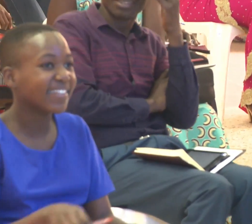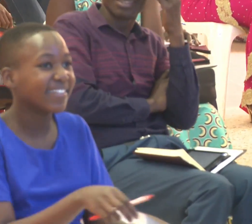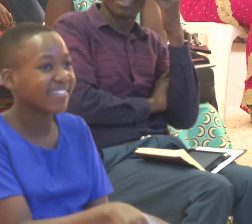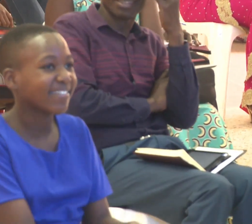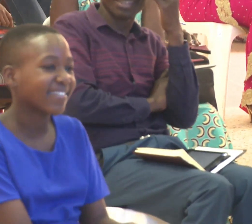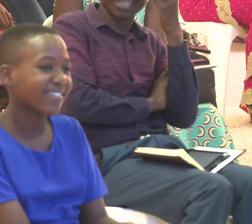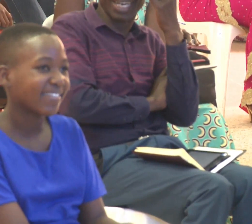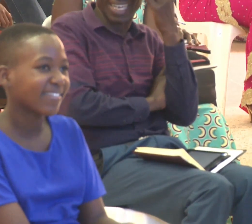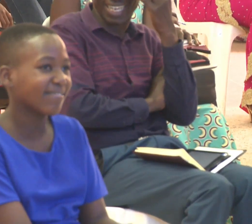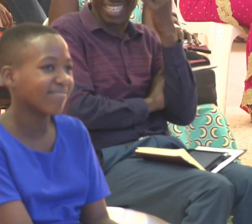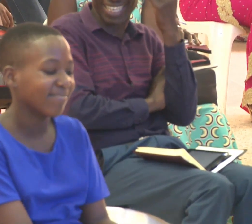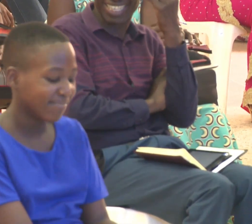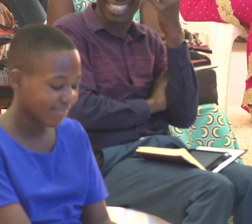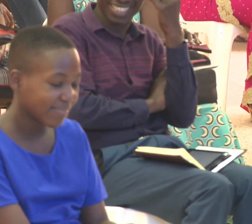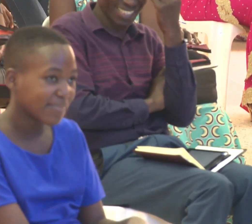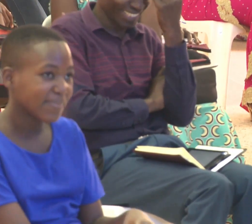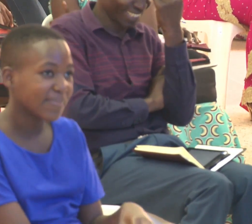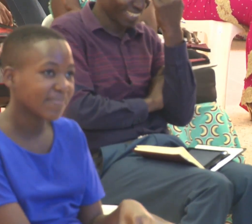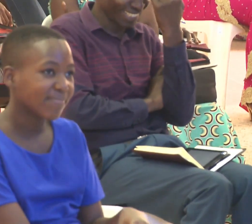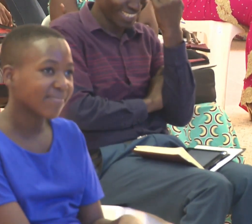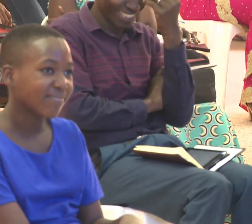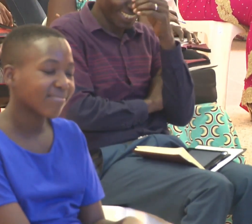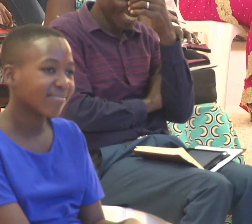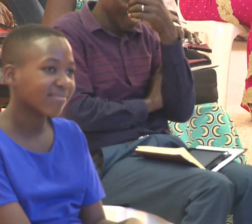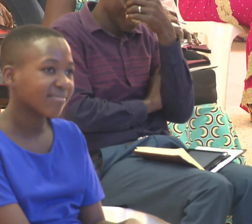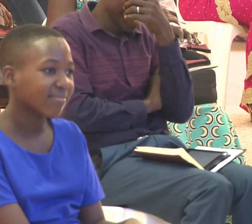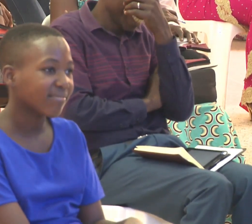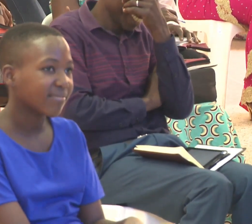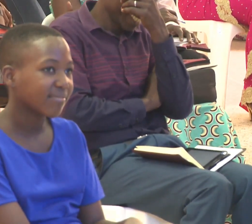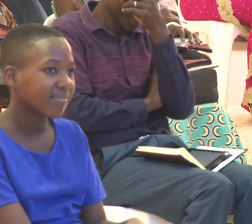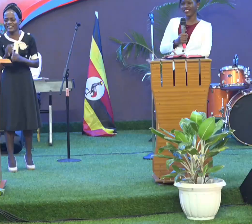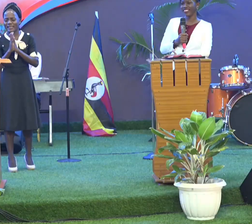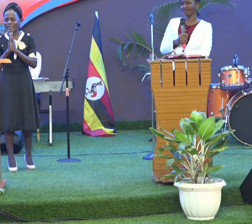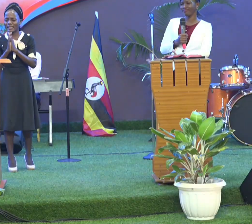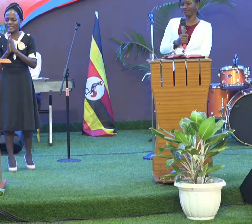had done. She was praying as we were laughing. Tuseka ya saba.